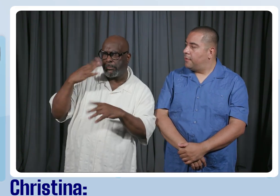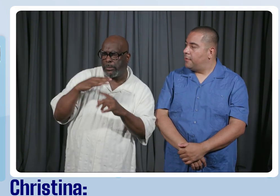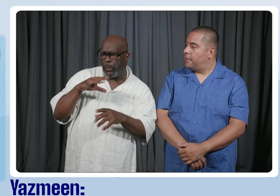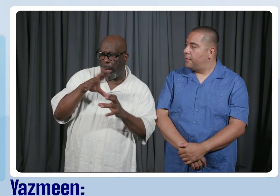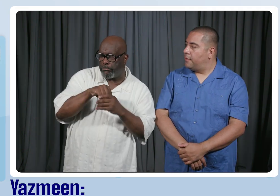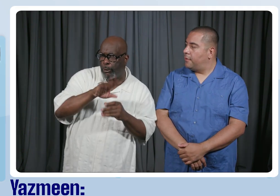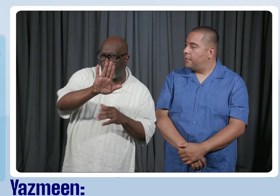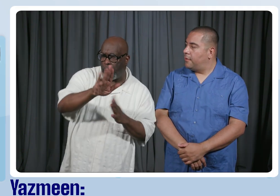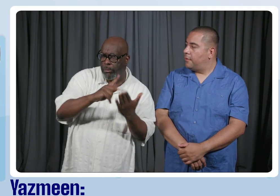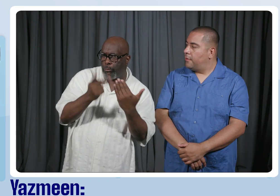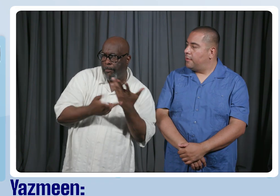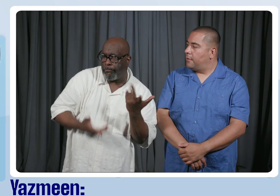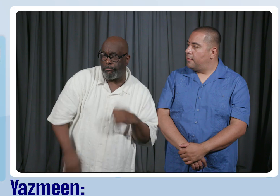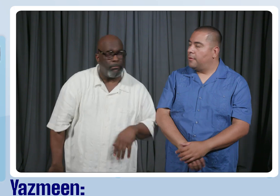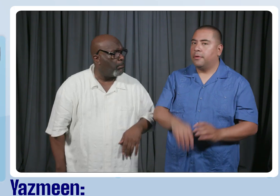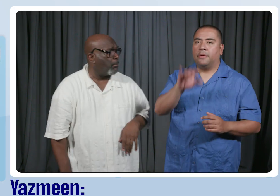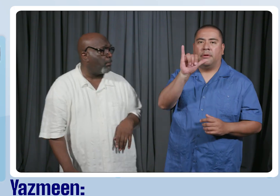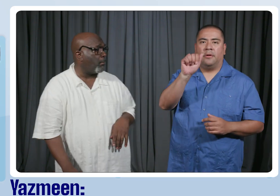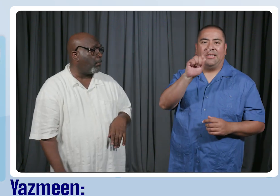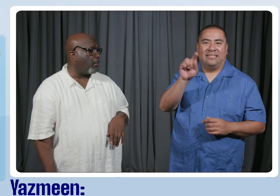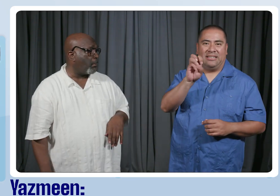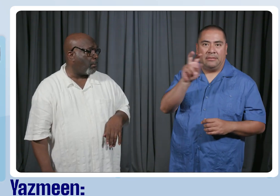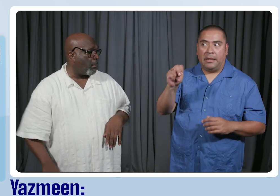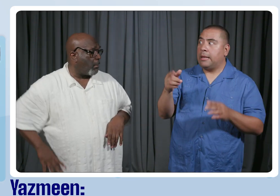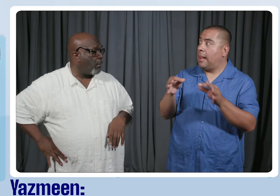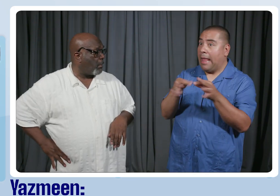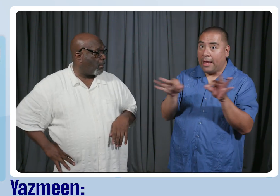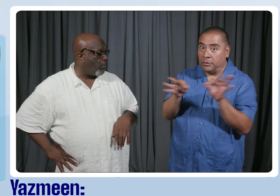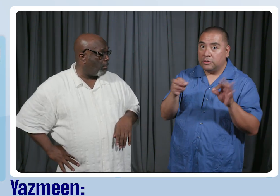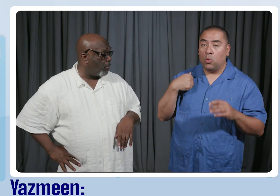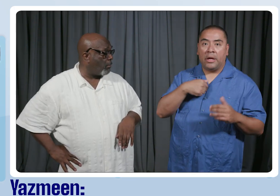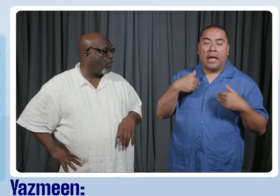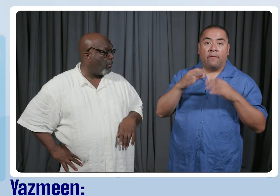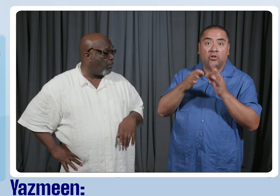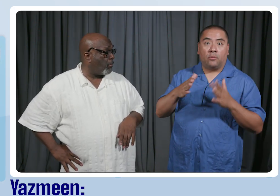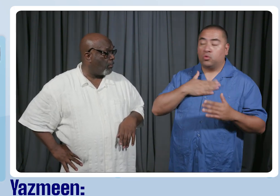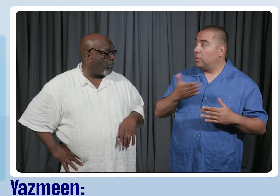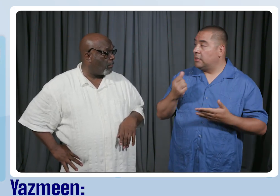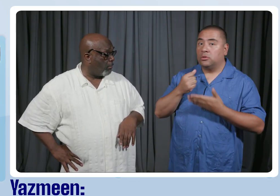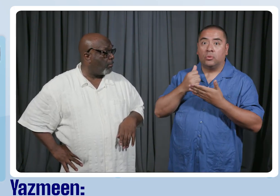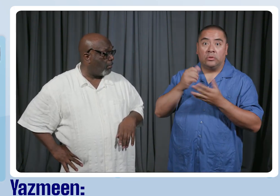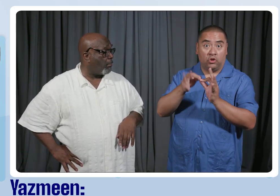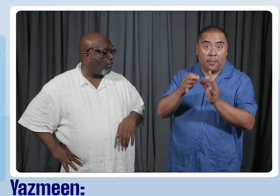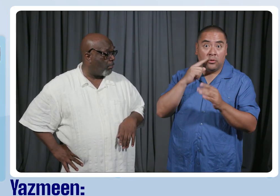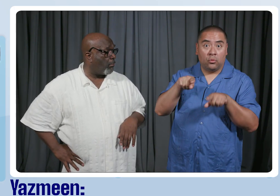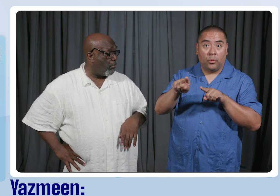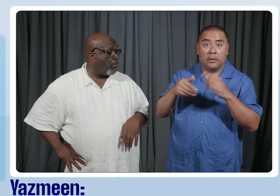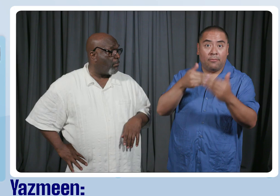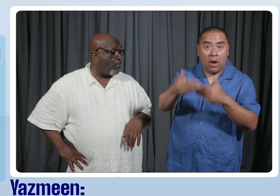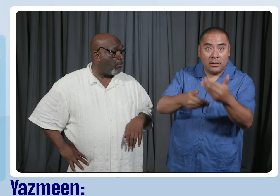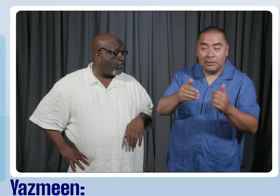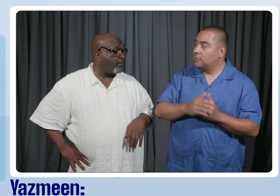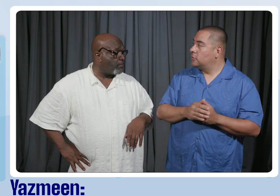program? Languages. We also have interpreters who are willing to assist us in the process. I